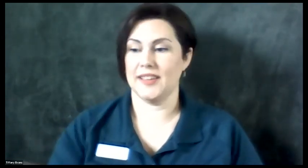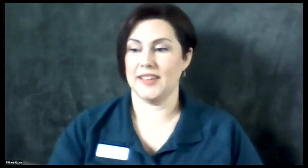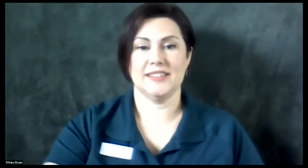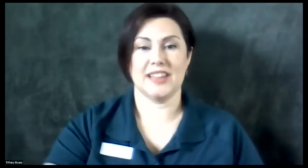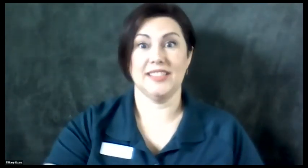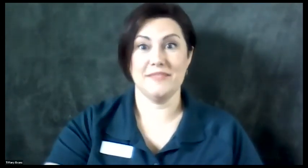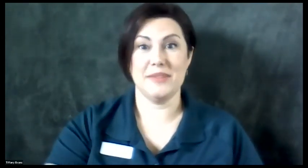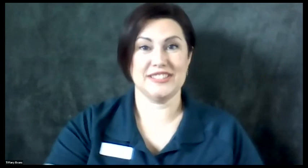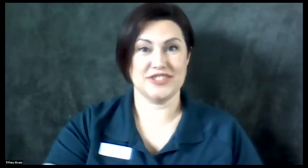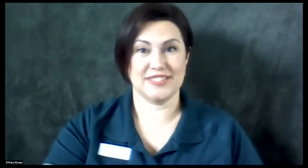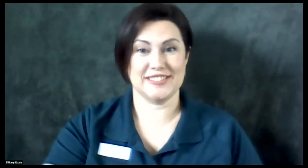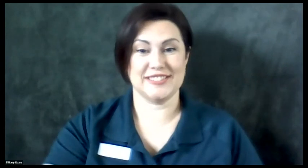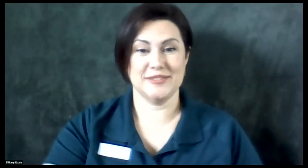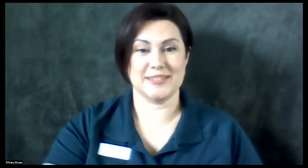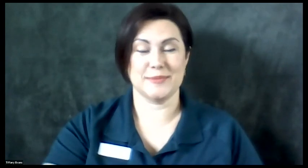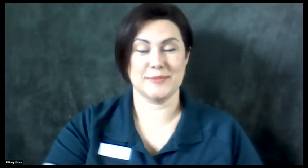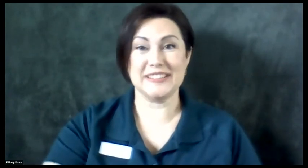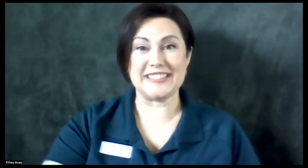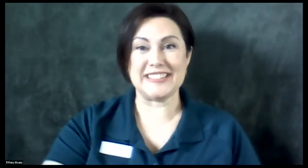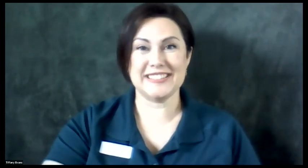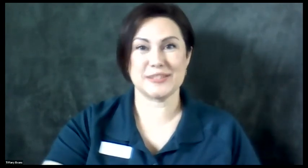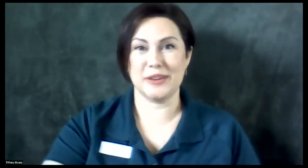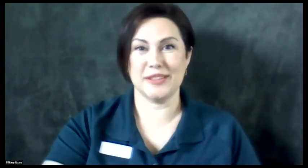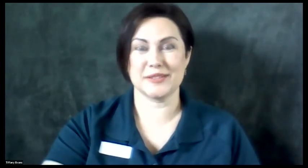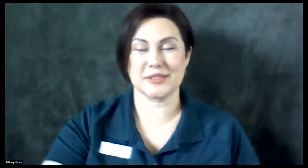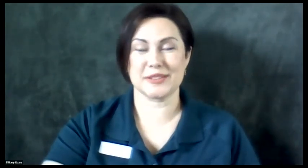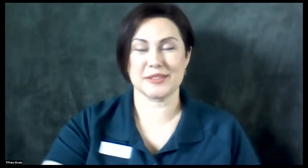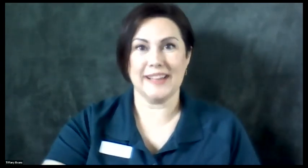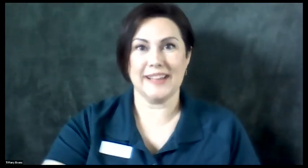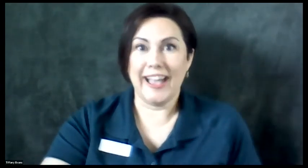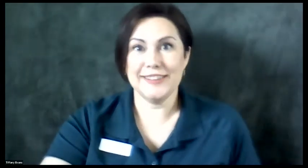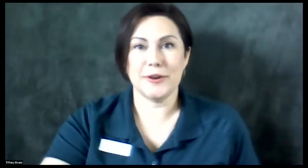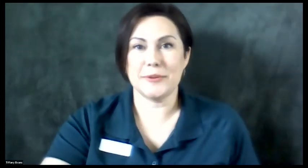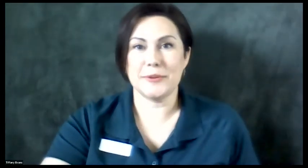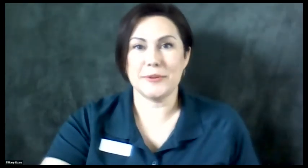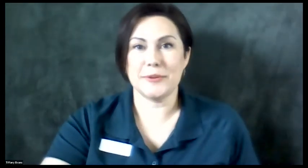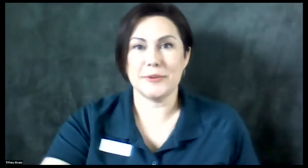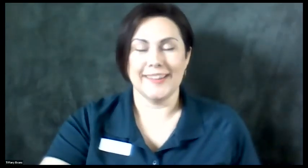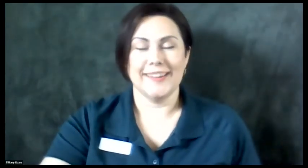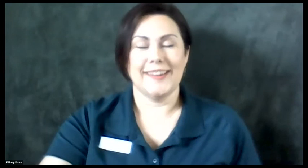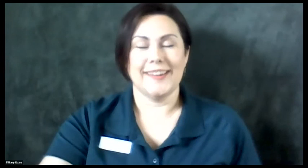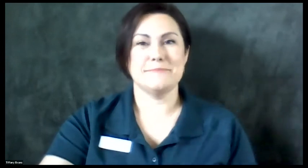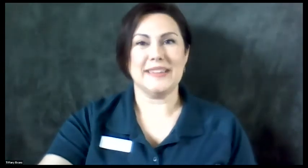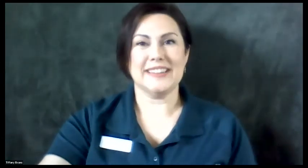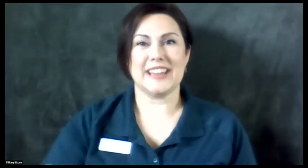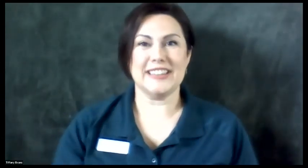I love being a teacher at the zoo. It's something really neat. It's one of those career paths I didn't know was a thing, because I get to teach